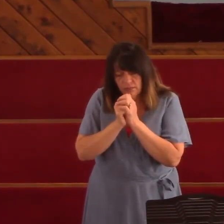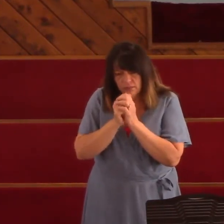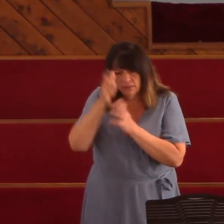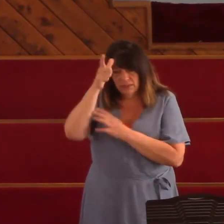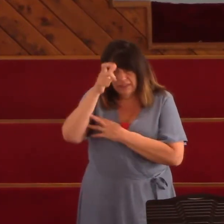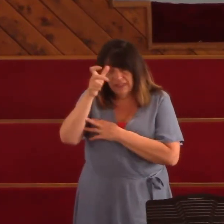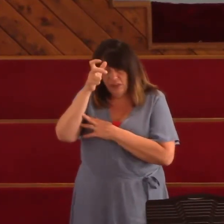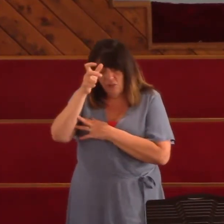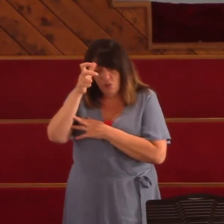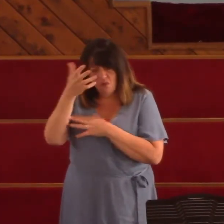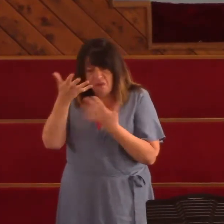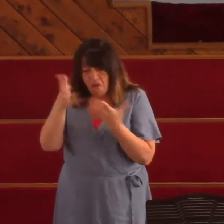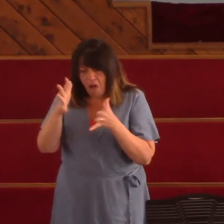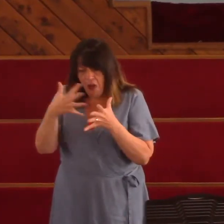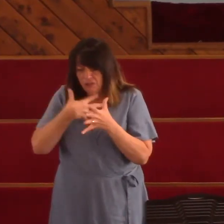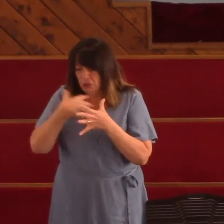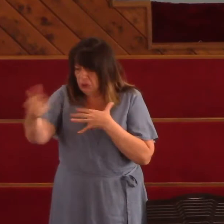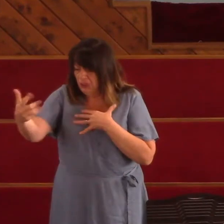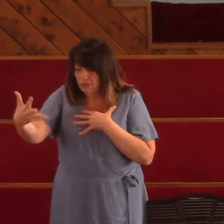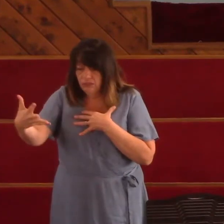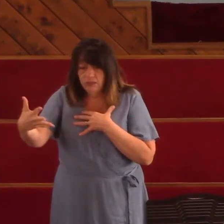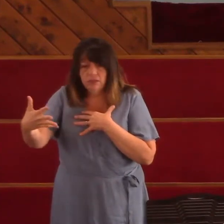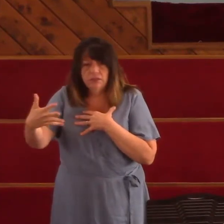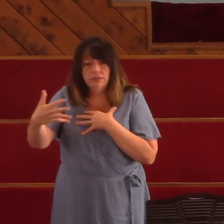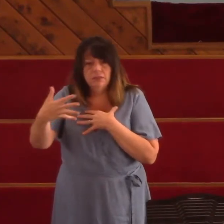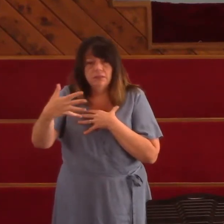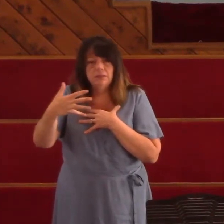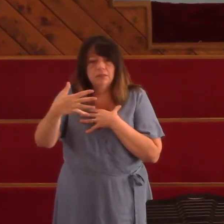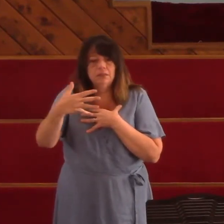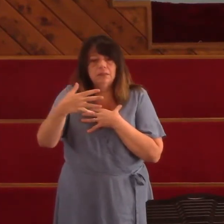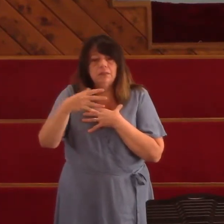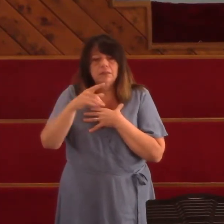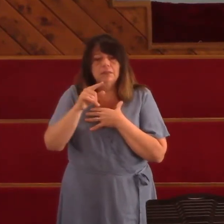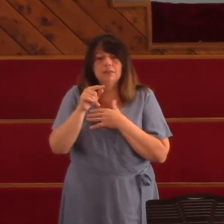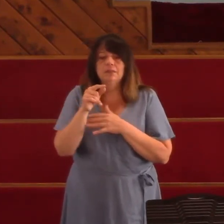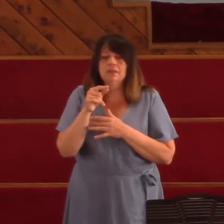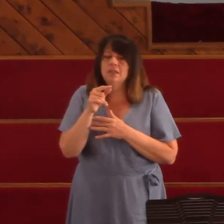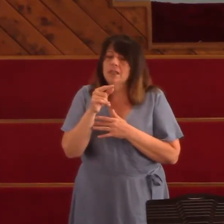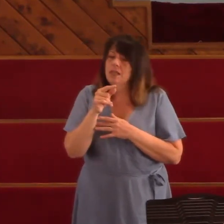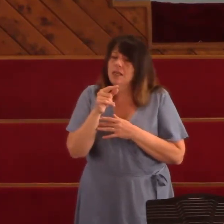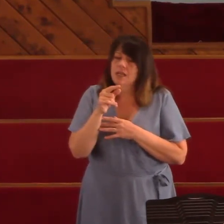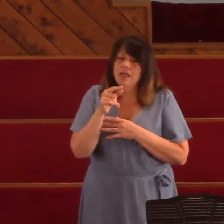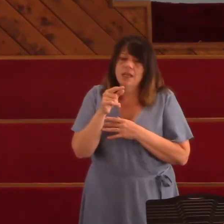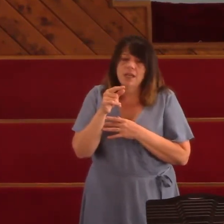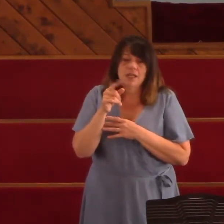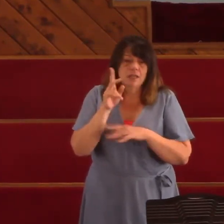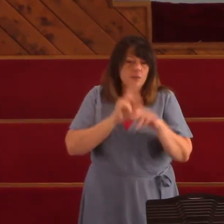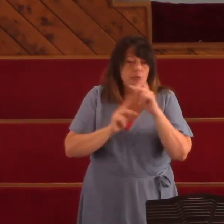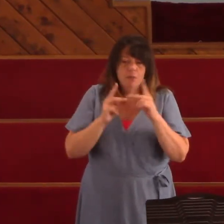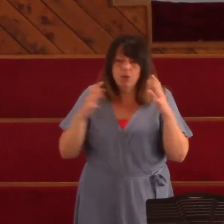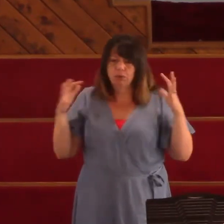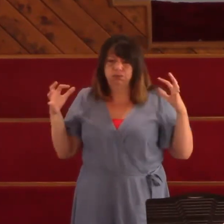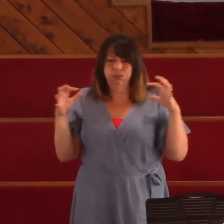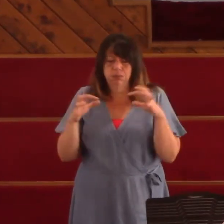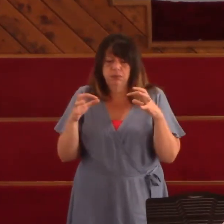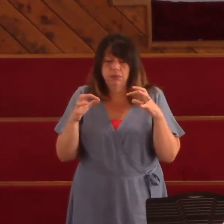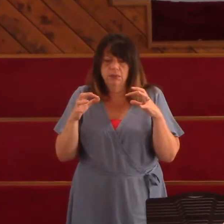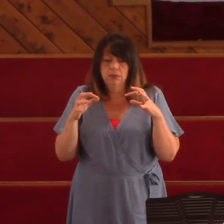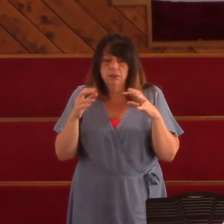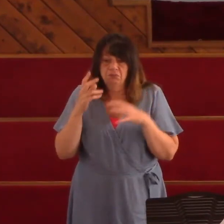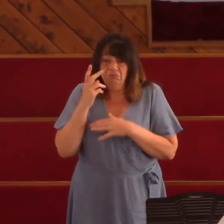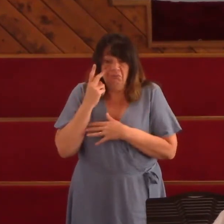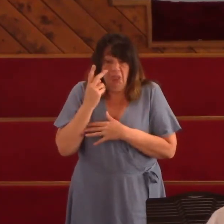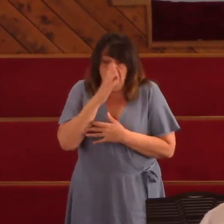the multitude marveled, saying, "It was never so seen in Israel."